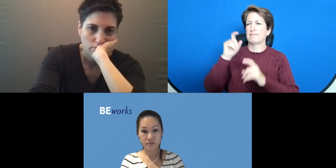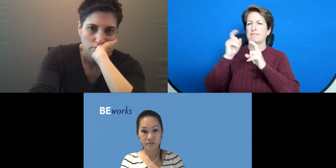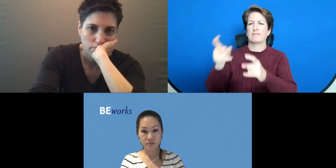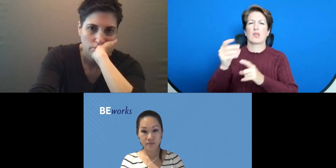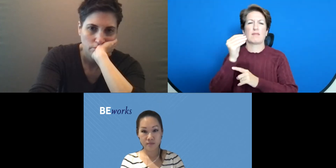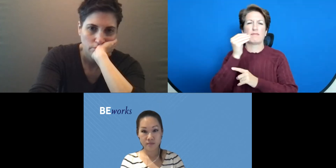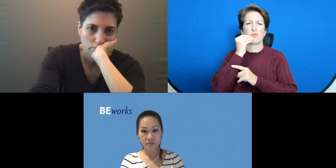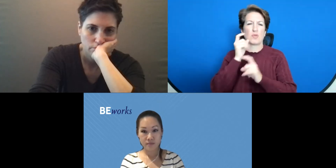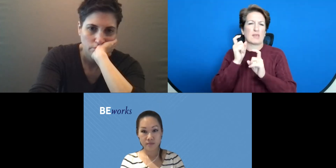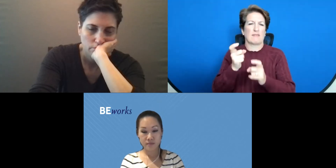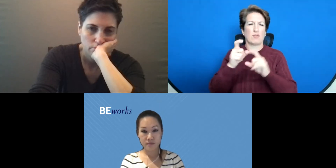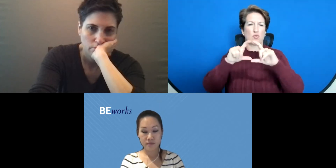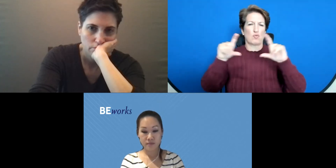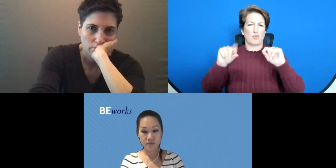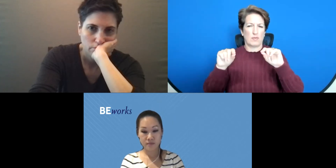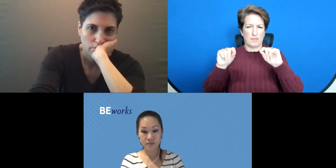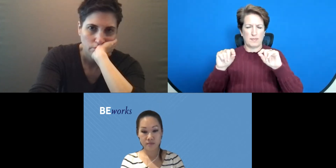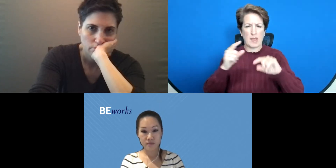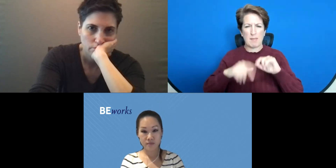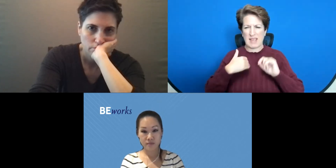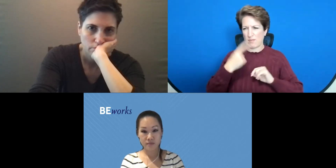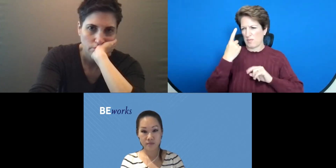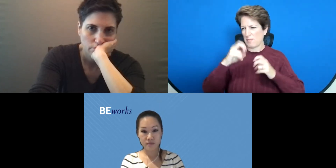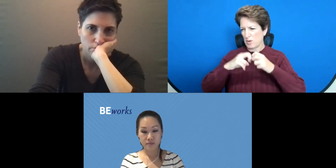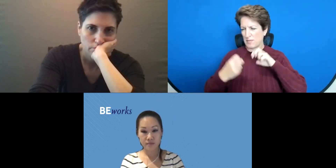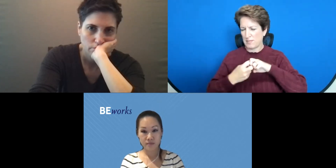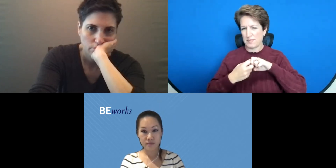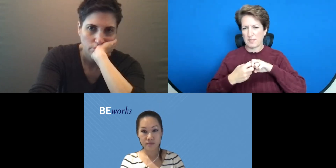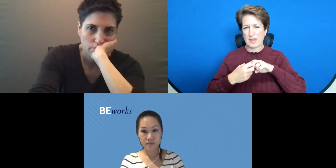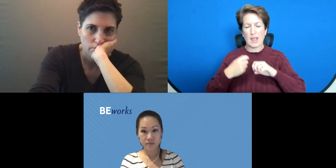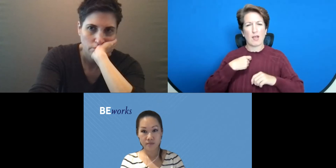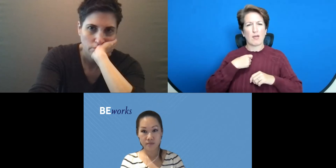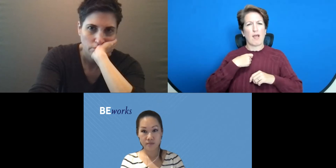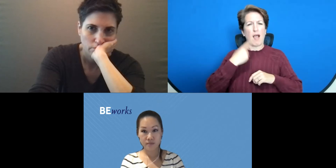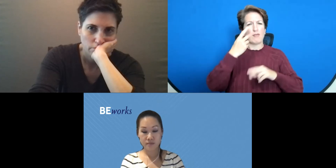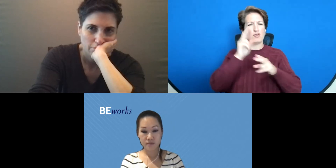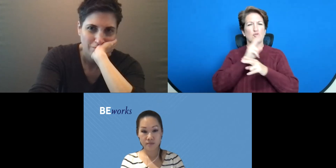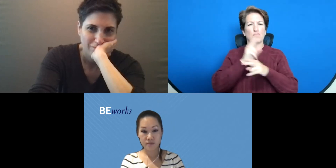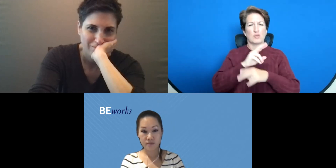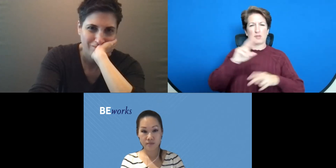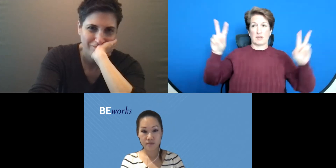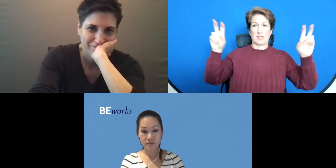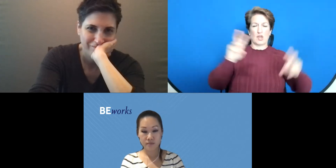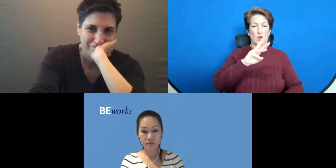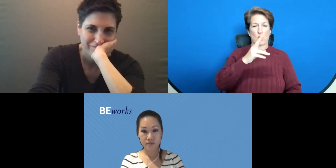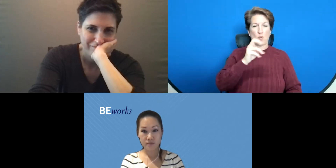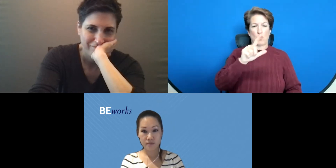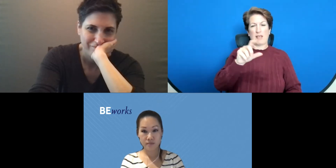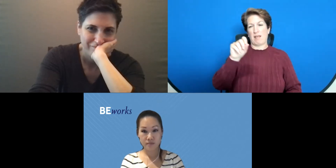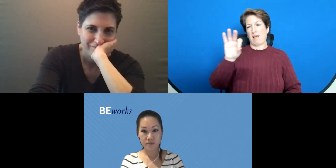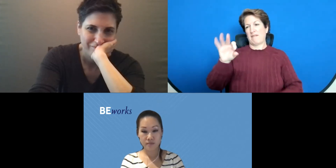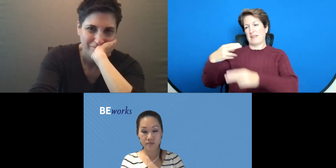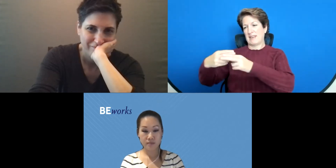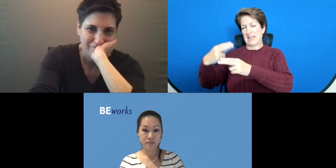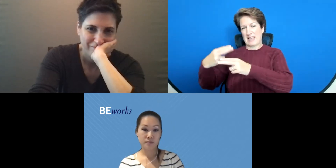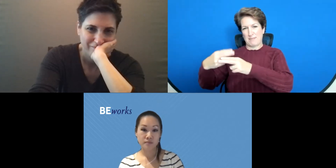just came up on a little bit of an issue. So we usually use the wheel of names to do our contest. But the report